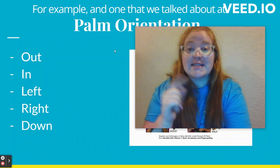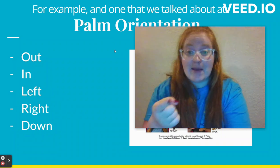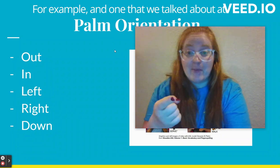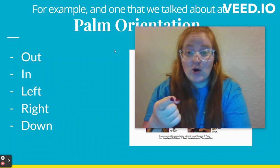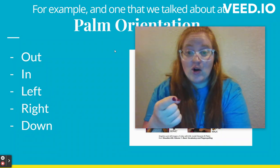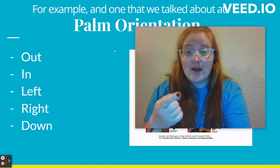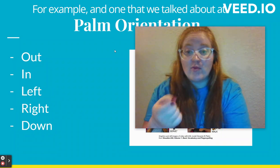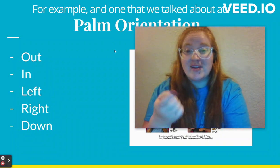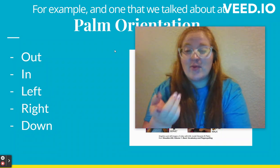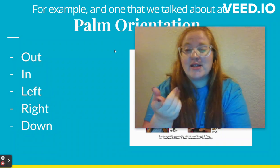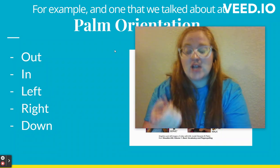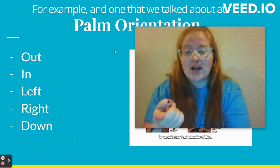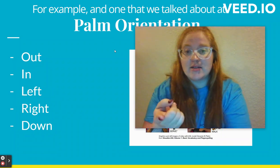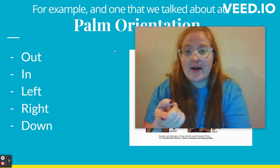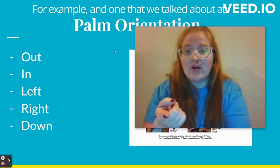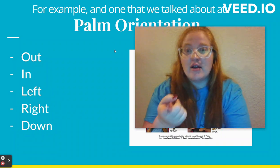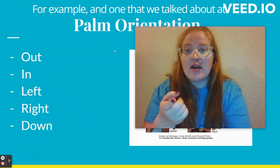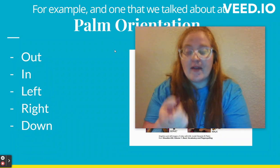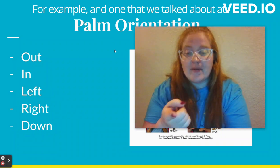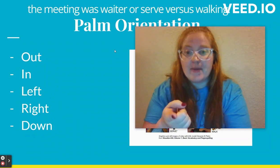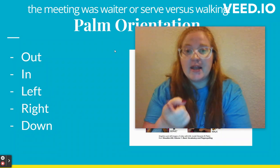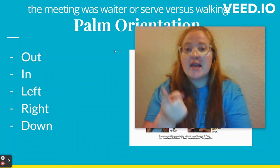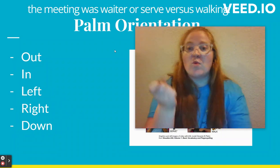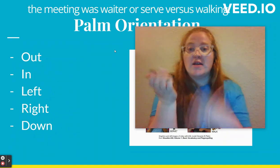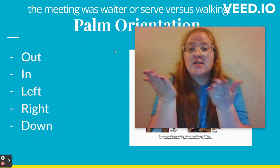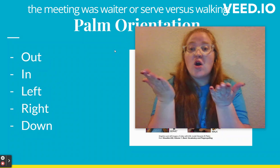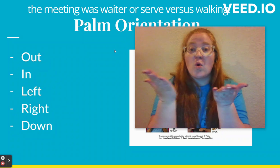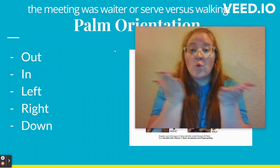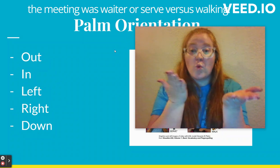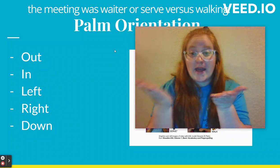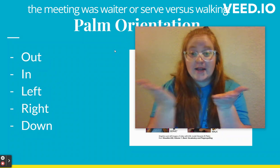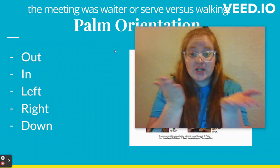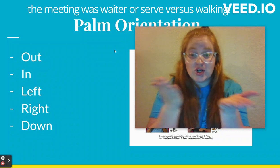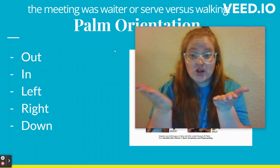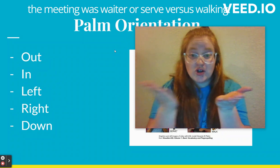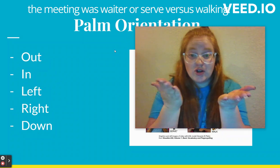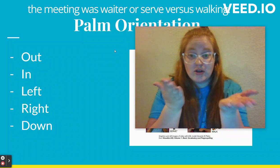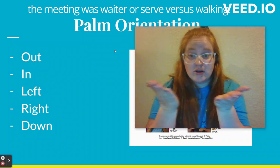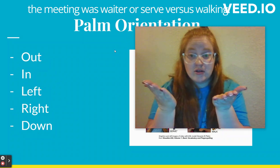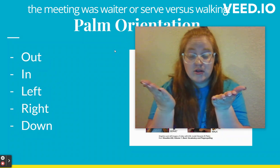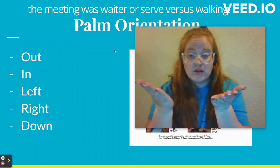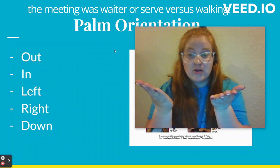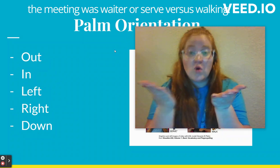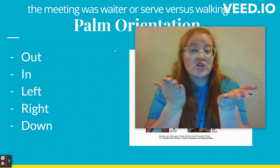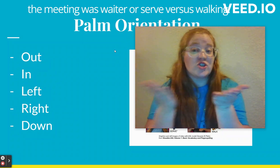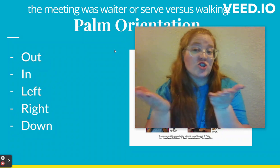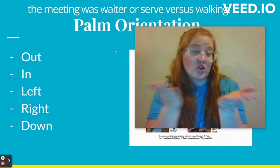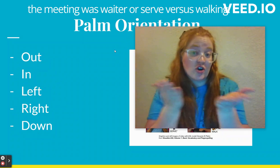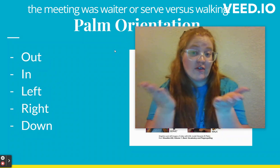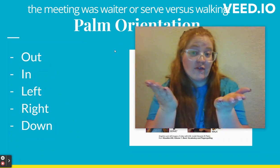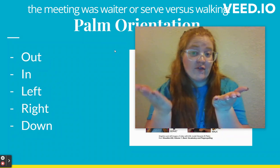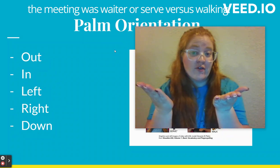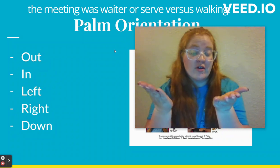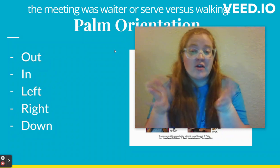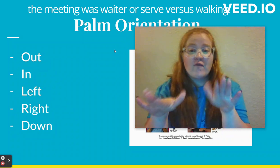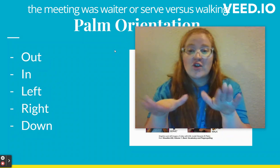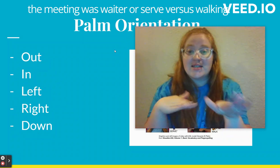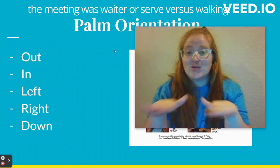For example, and one that we talked about at the meeting was waiter or